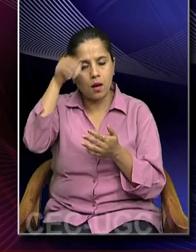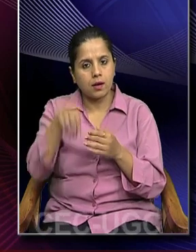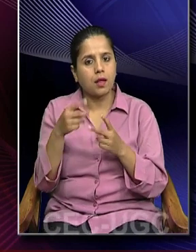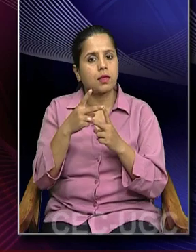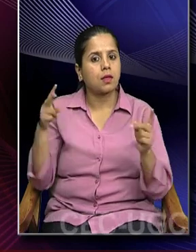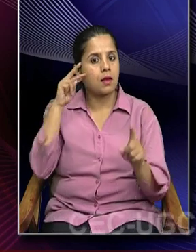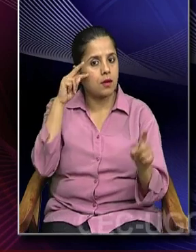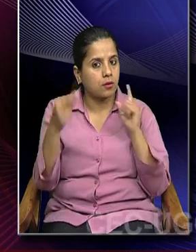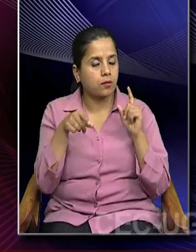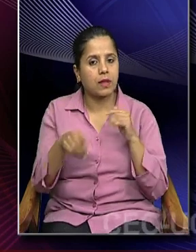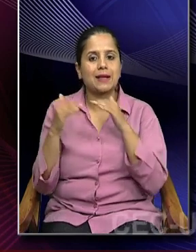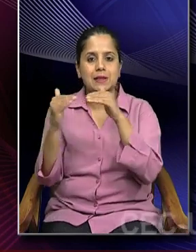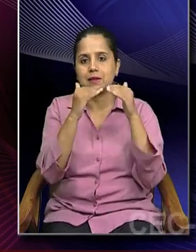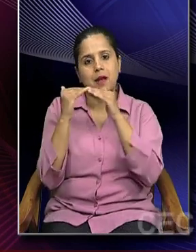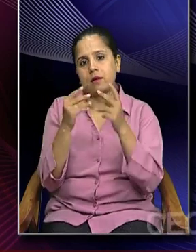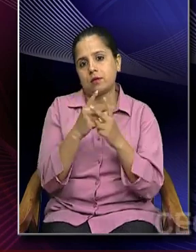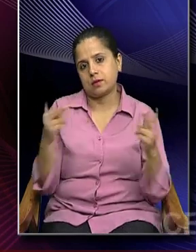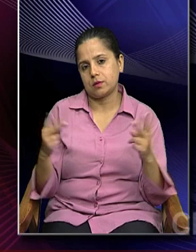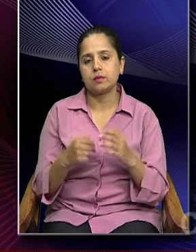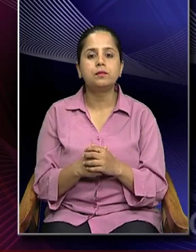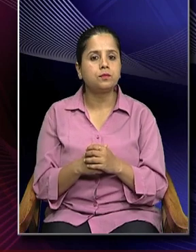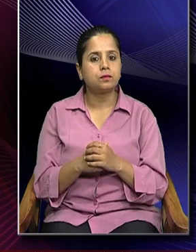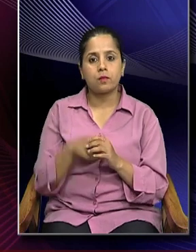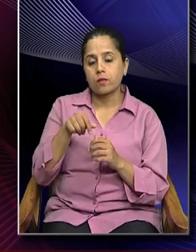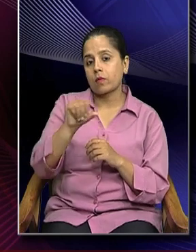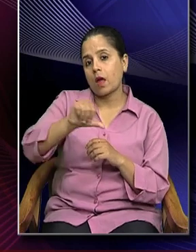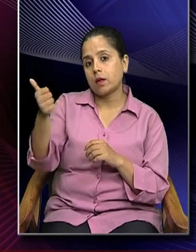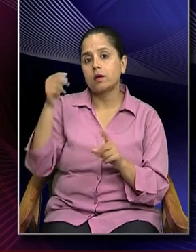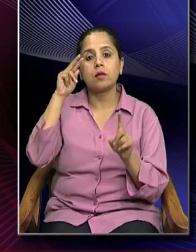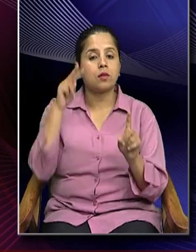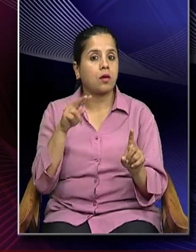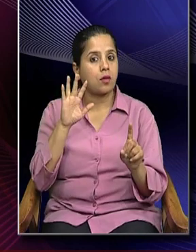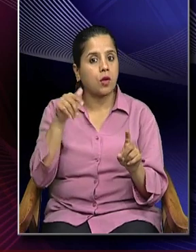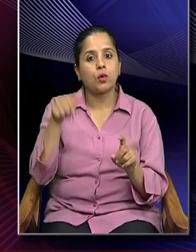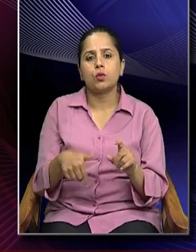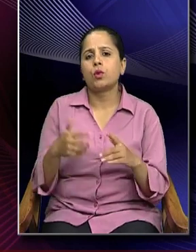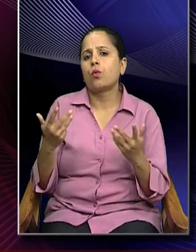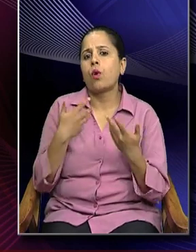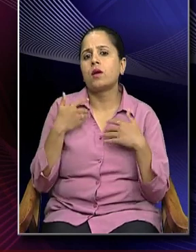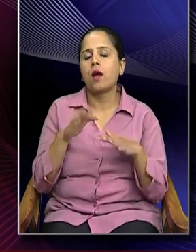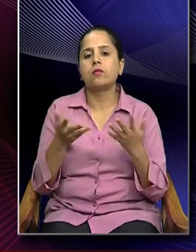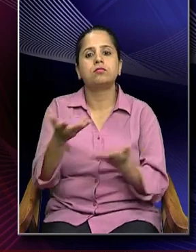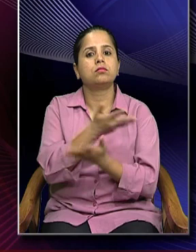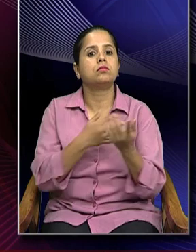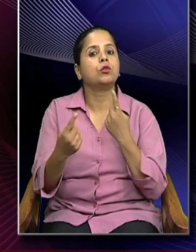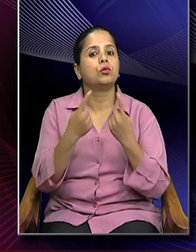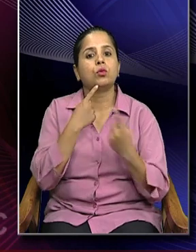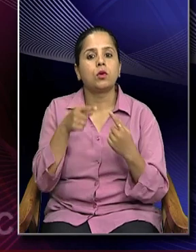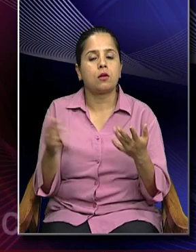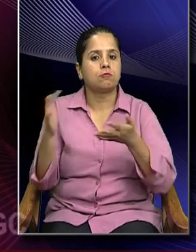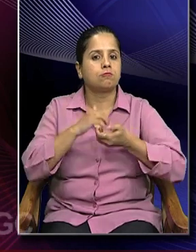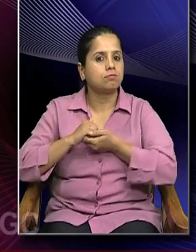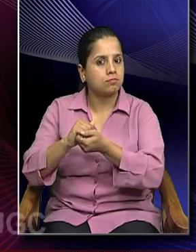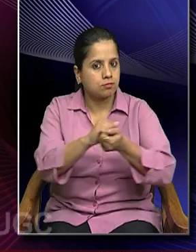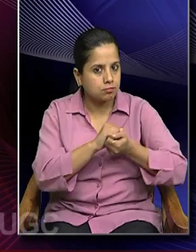objectives and the standards. The other aspect today what we have to discuss is the